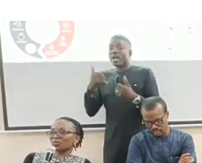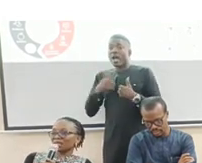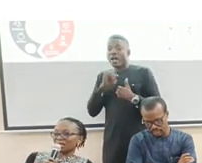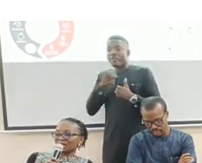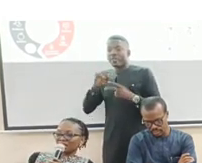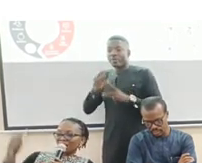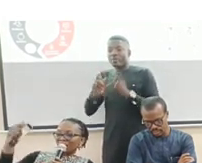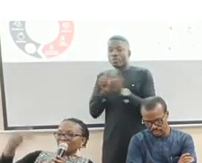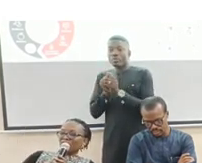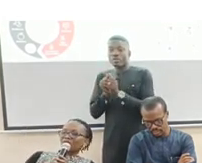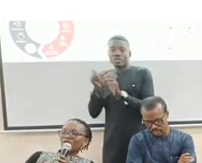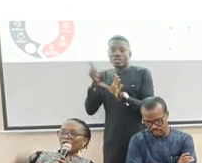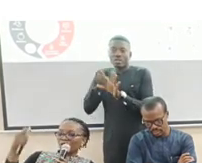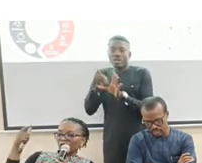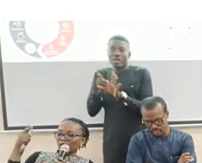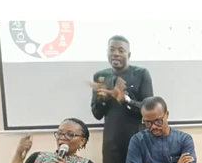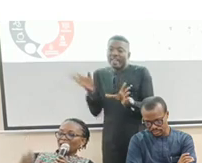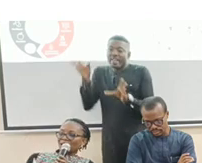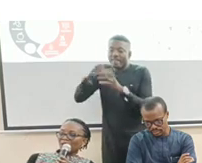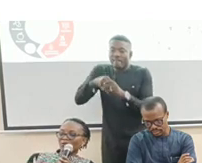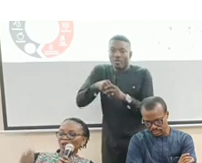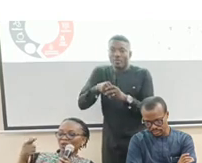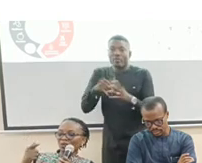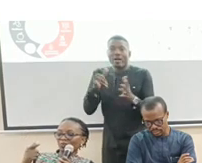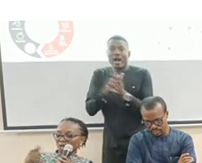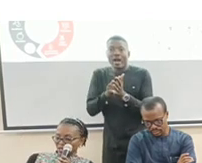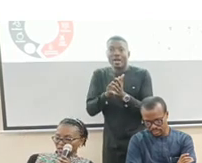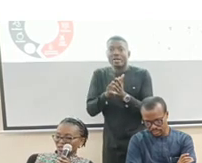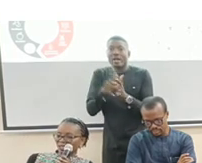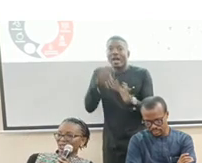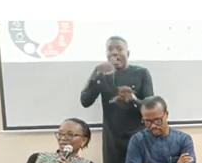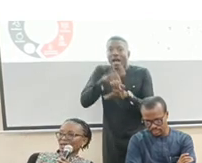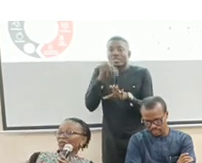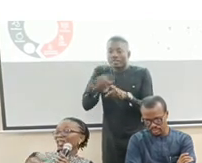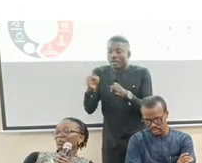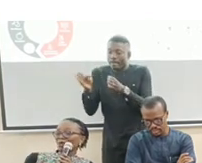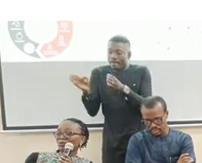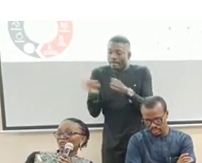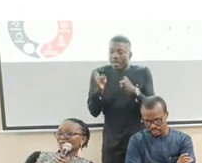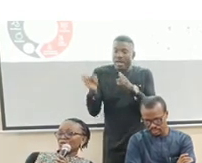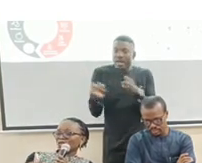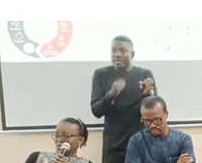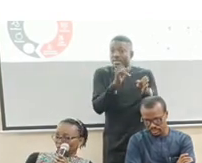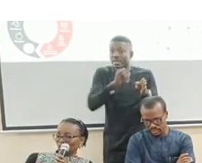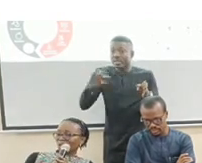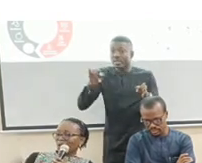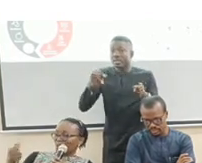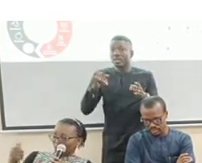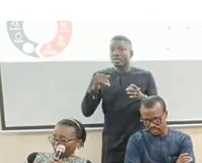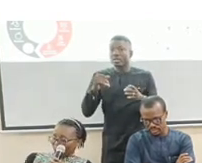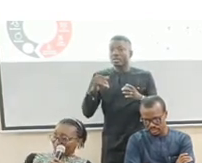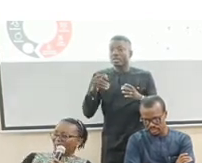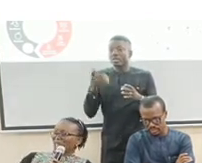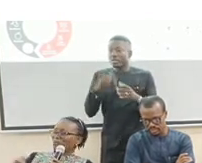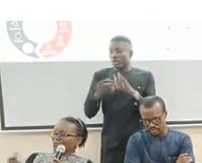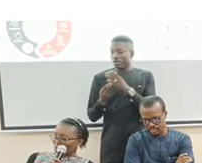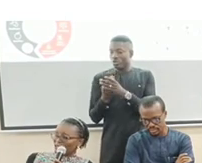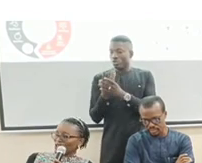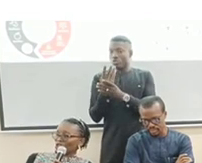with disabilities involved at the very planning, at the very inception,